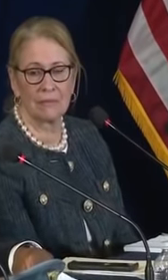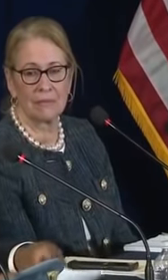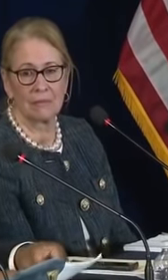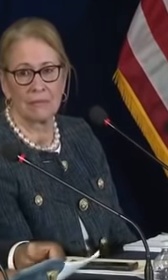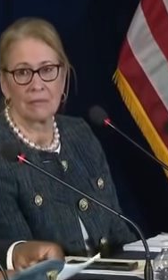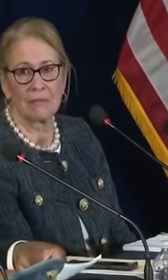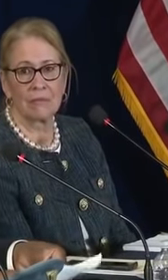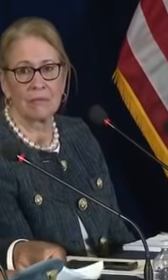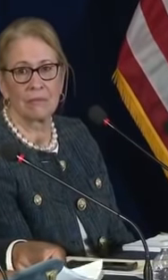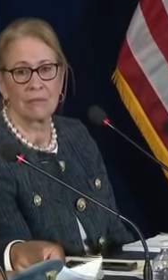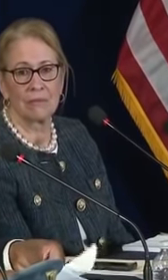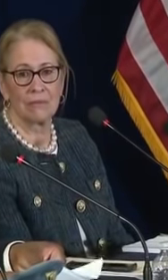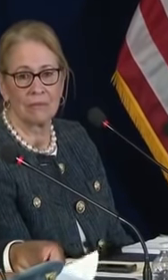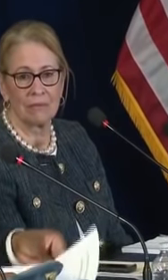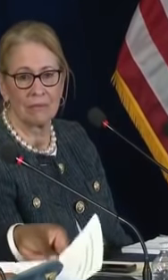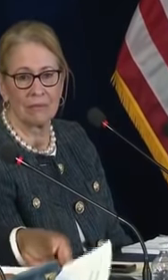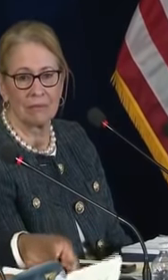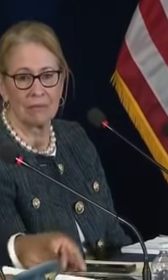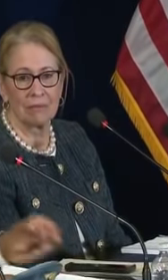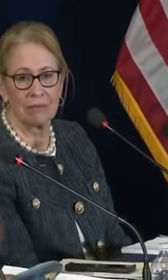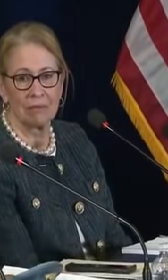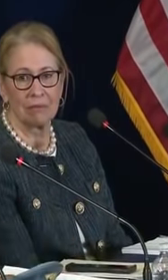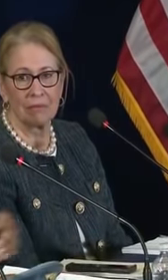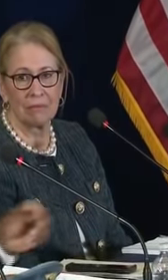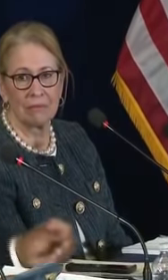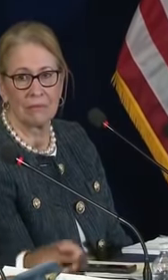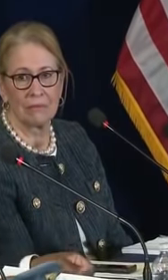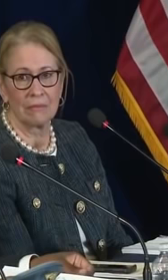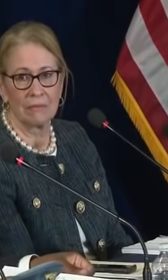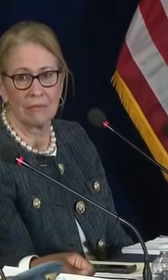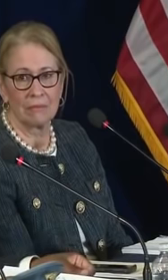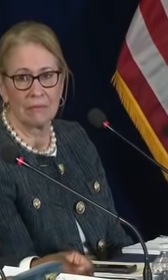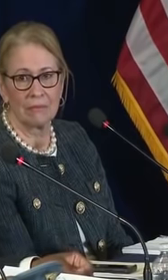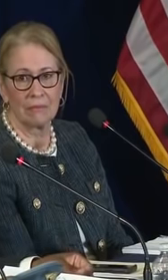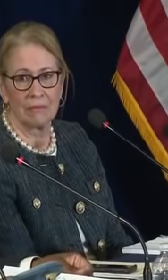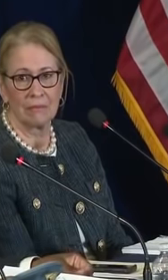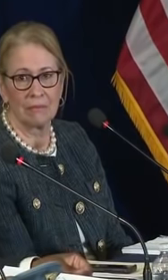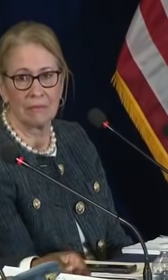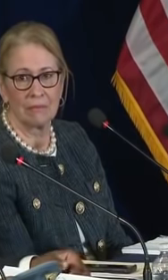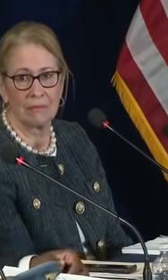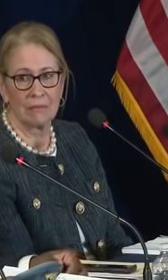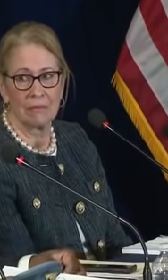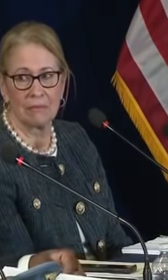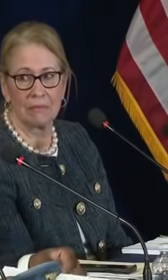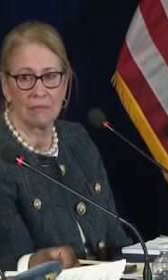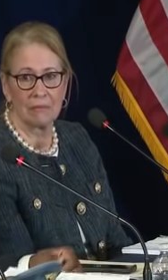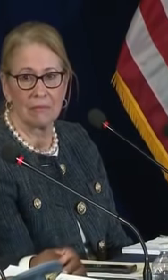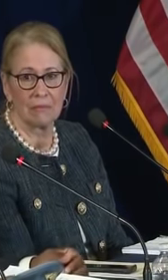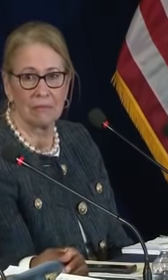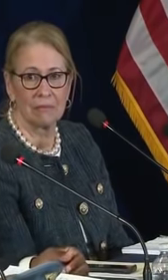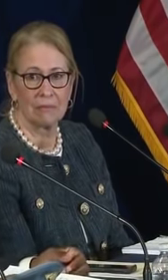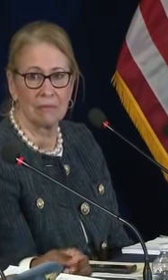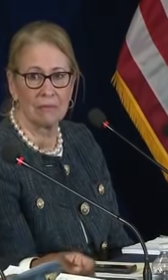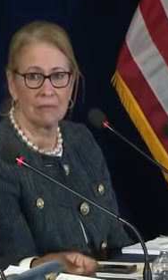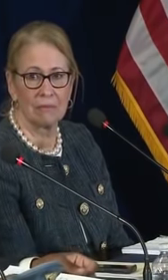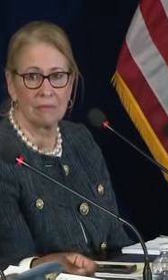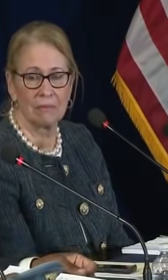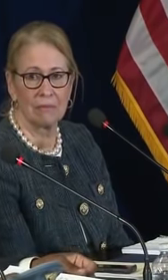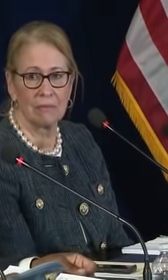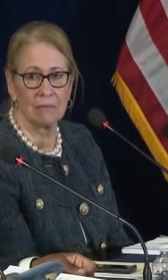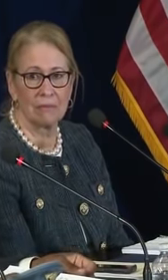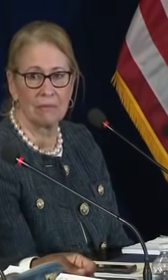step of the way, making informed and data-driven decisions in the best interests of public health. I owe a tremendous debt of gratitude to Commissioner Perzicelli